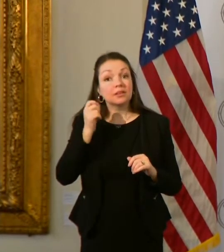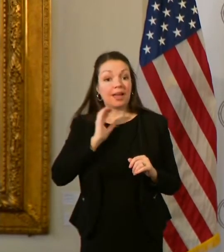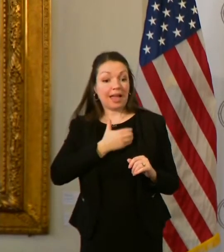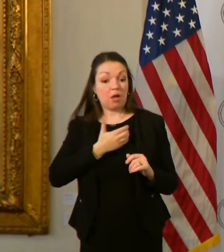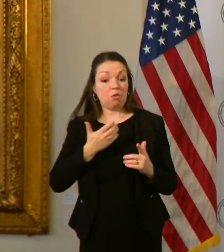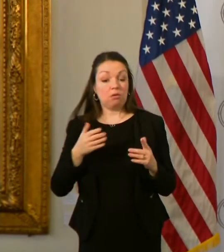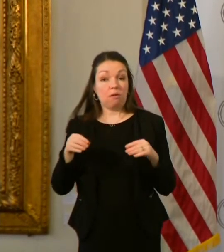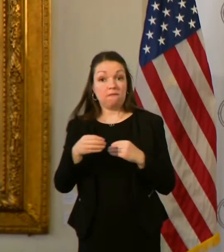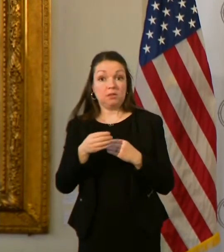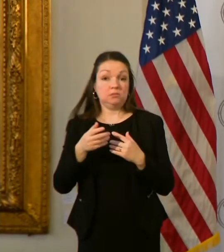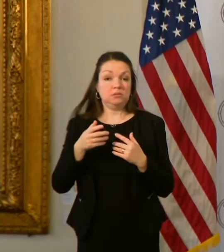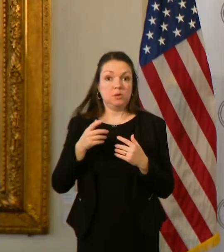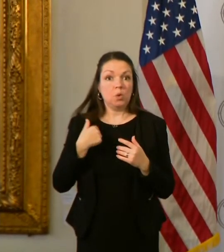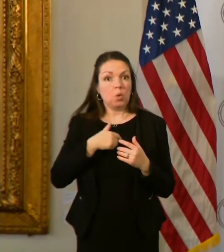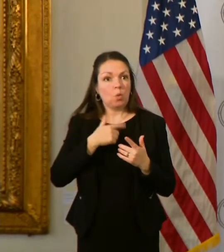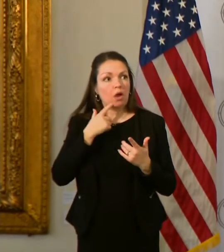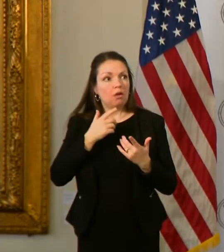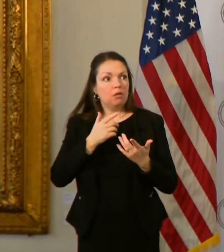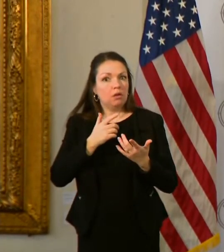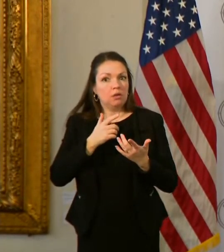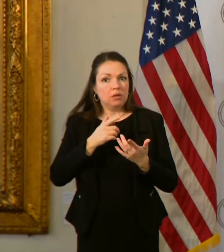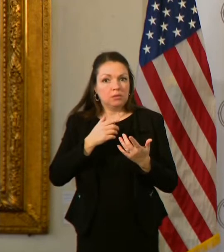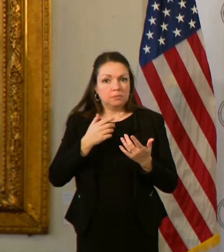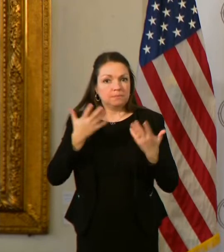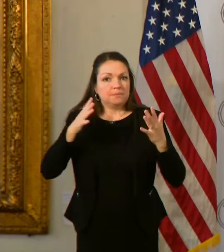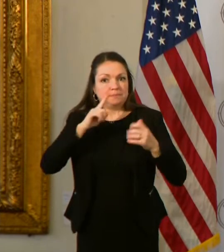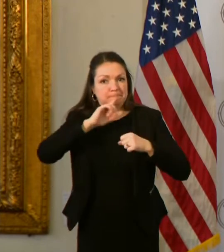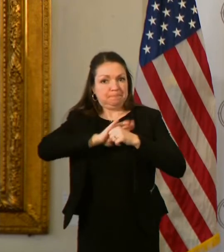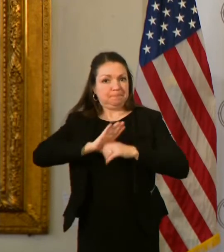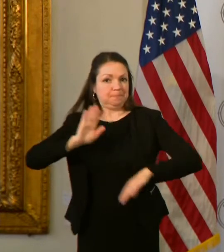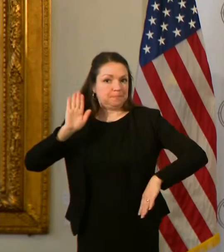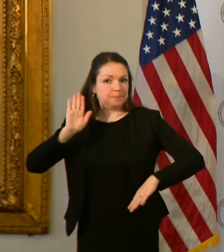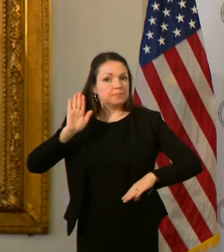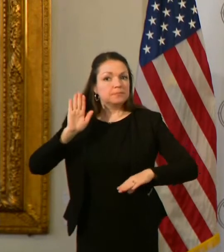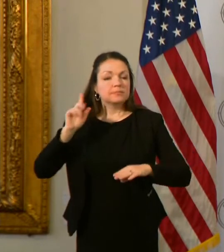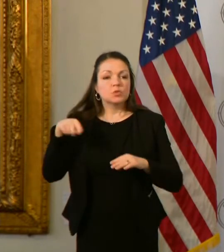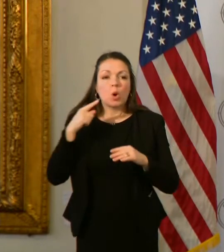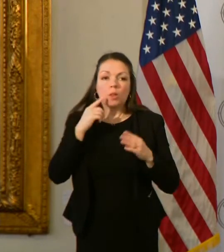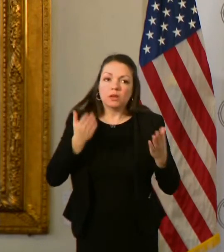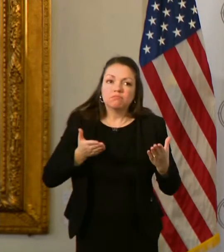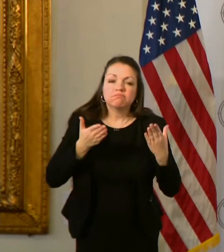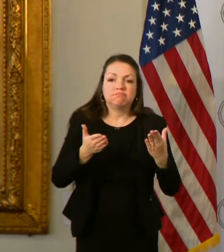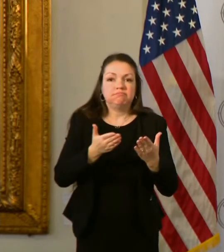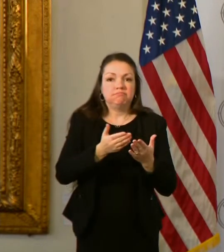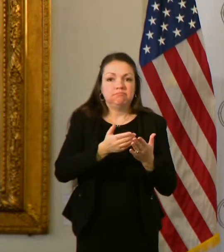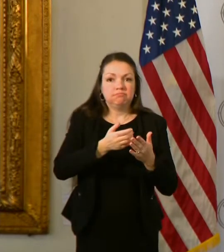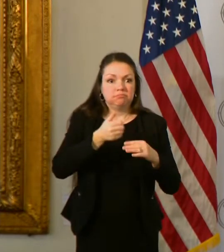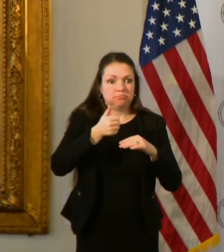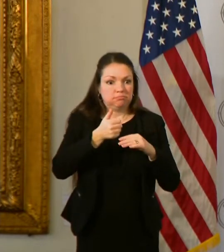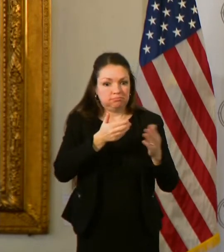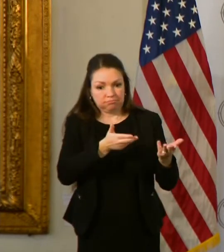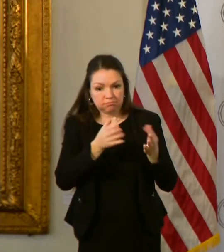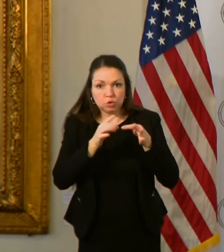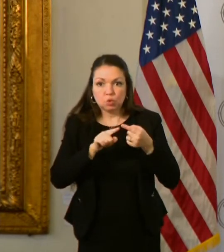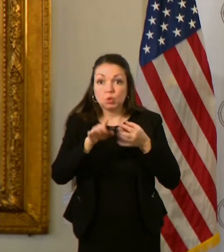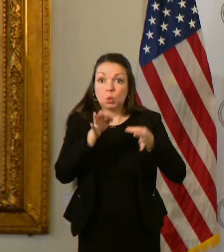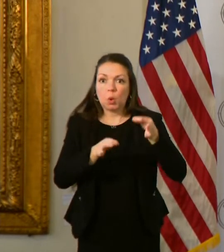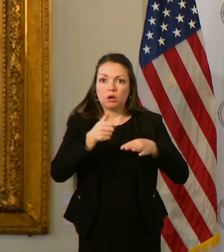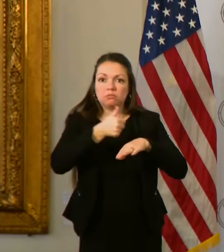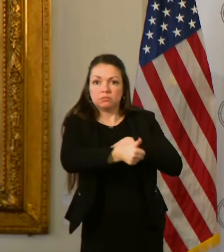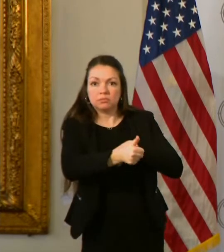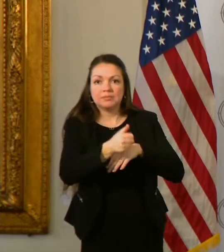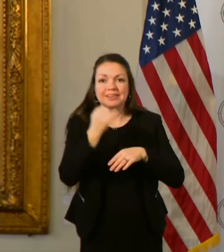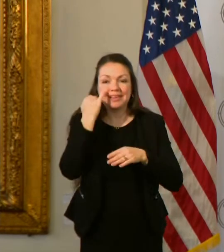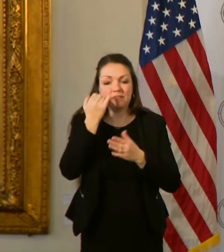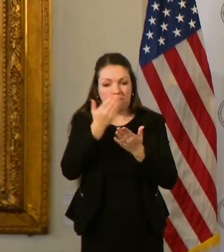that we took, that requires us to only bring charges when the evidence, the facts, and the law